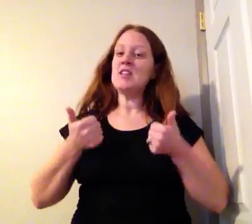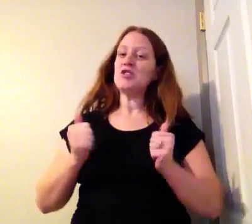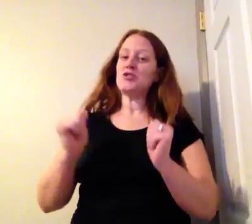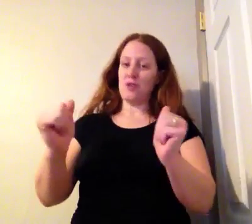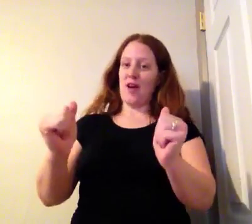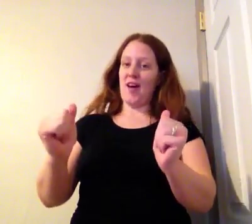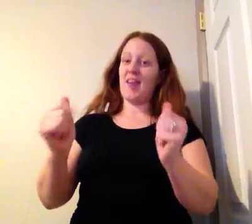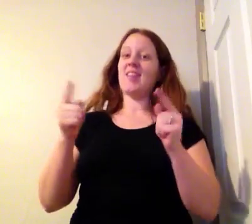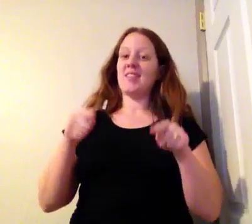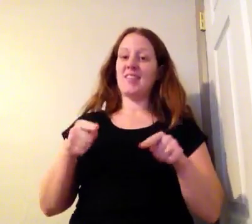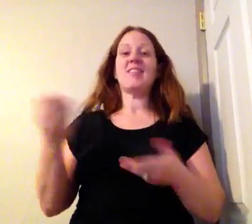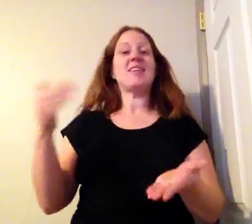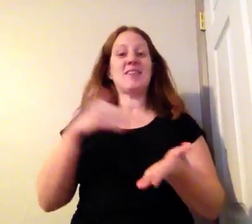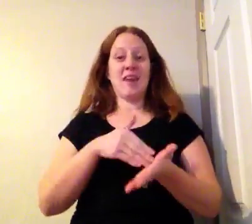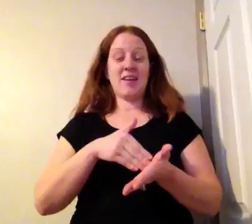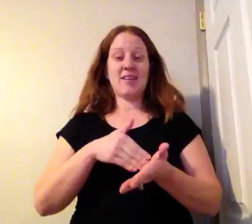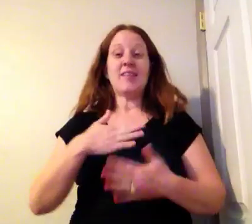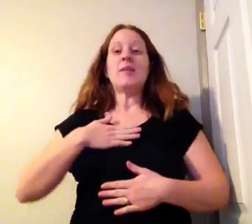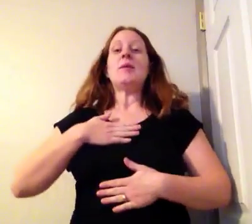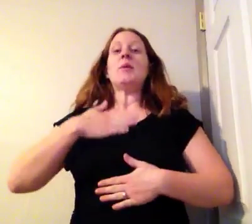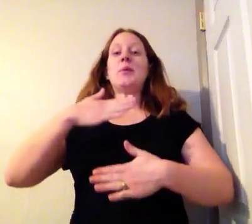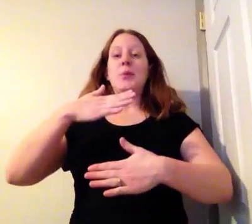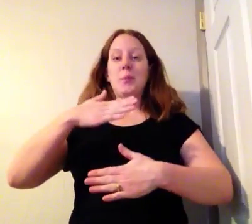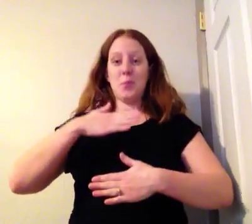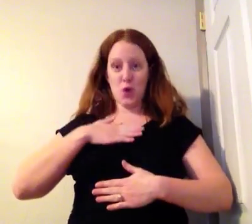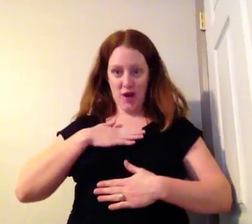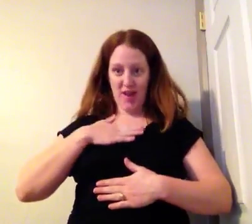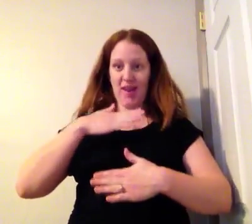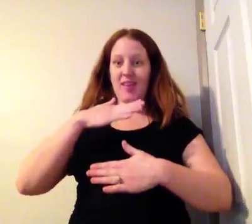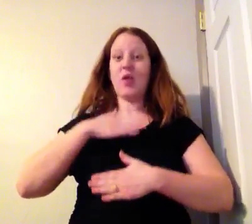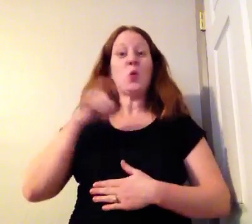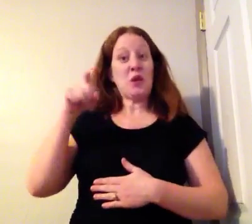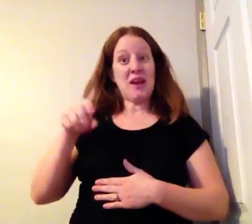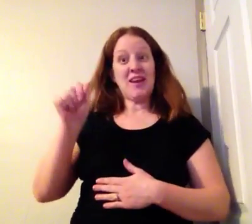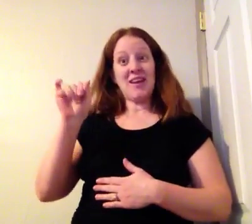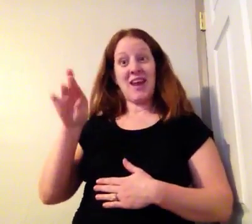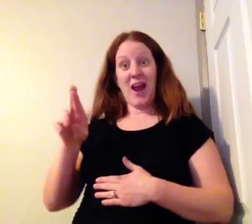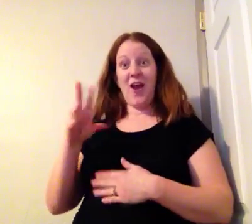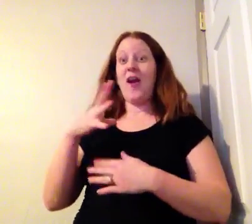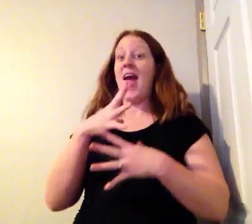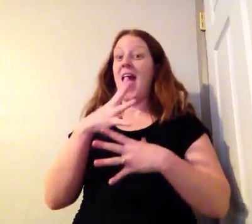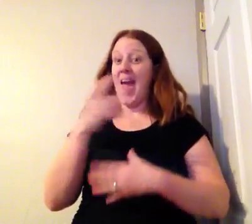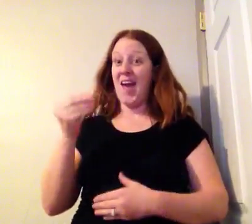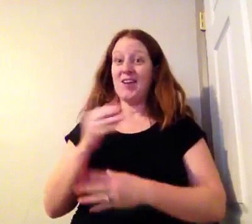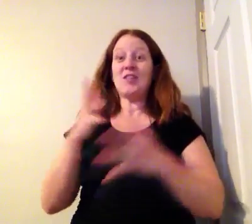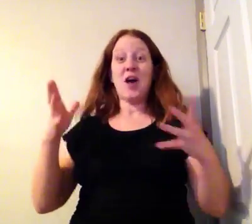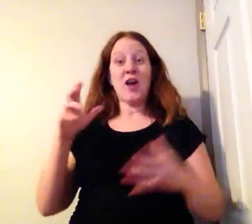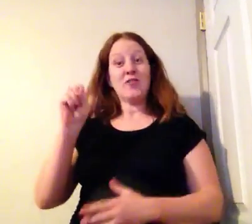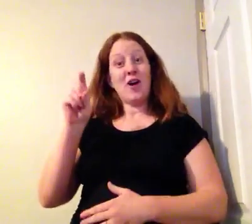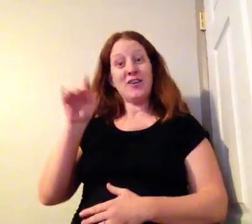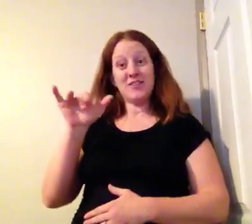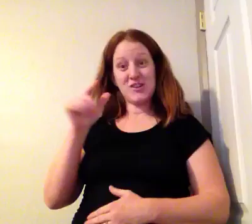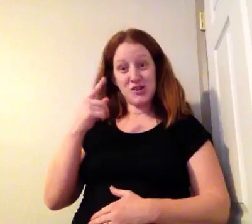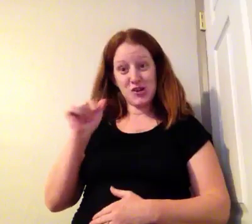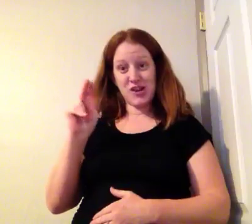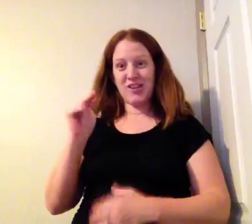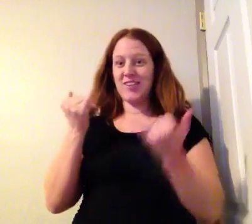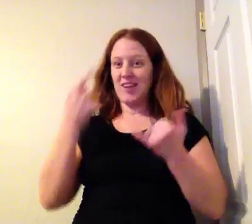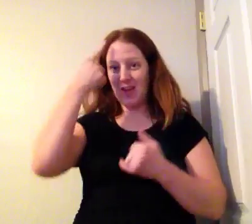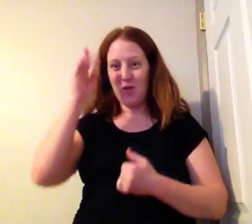need a lot of air and oxygen today in our experiments. Good afternoon. Thank you very much. That's more lively.